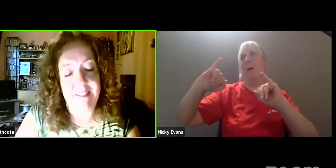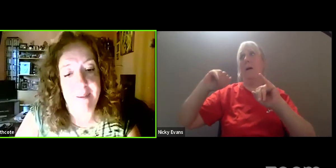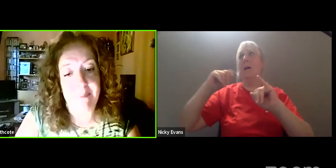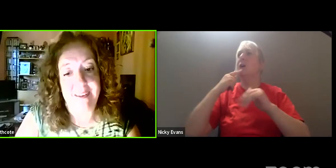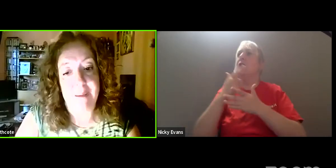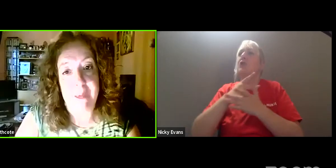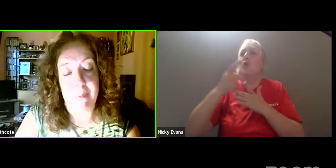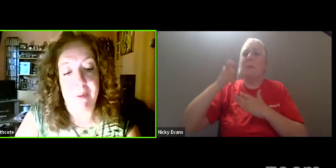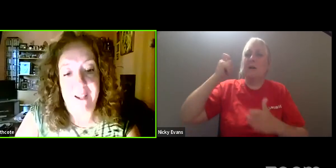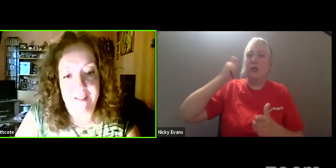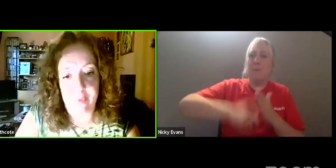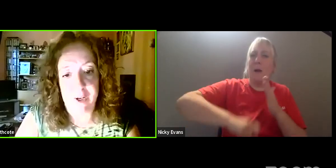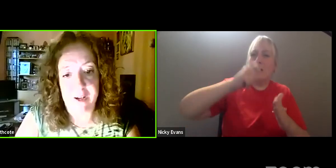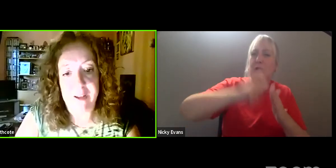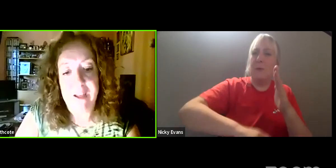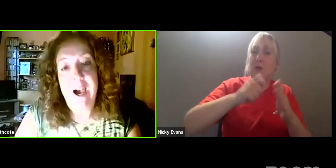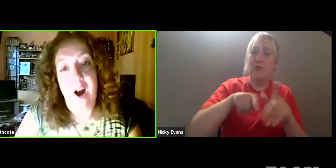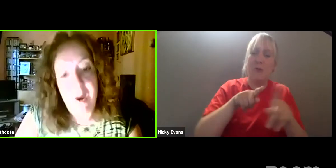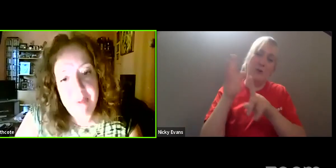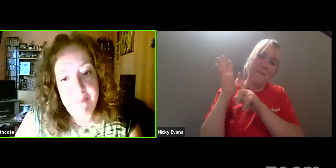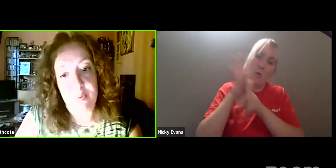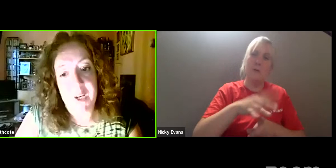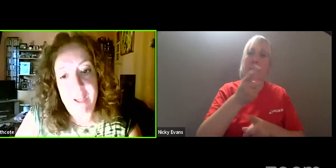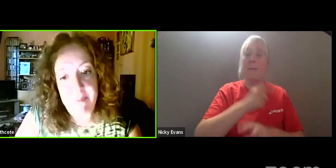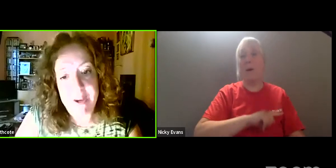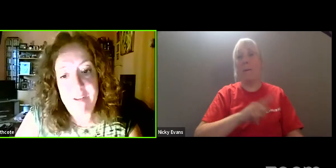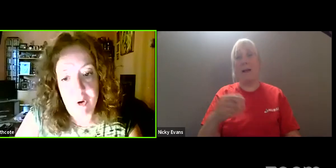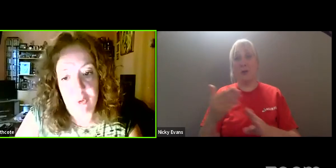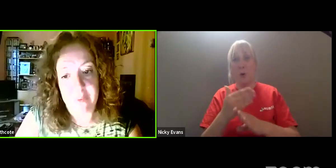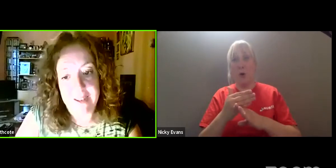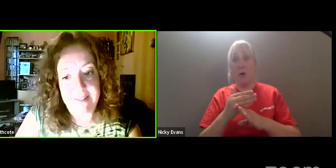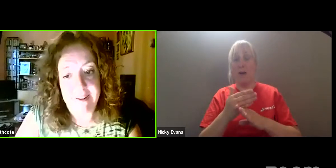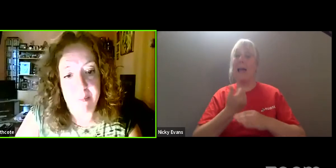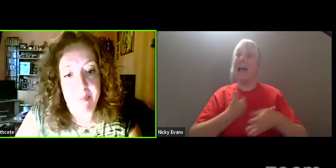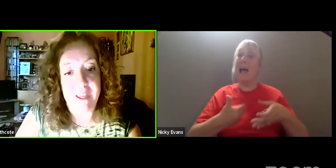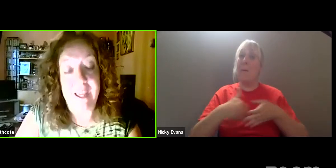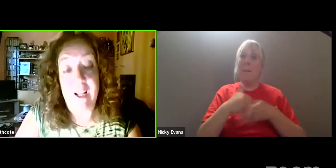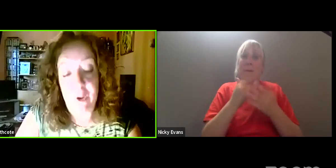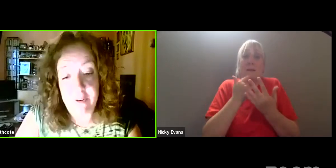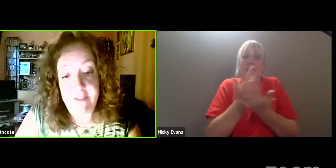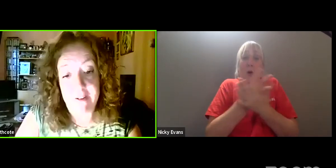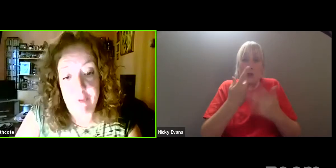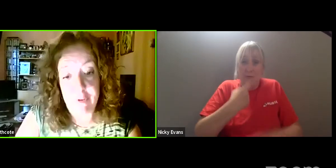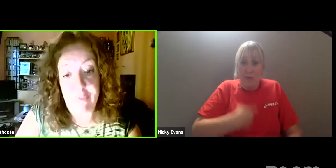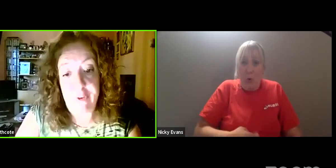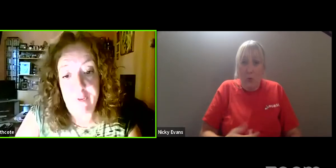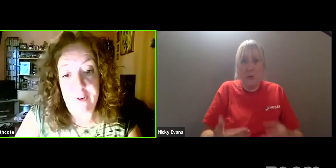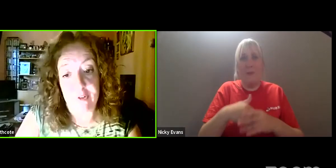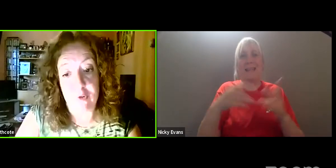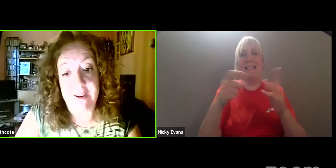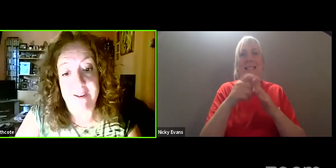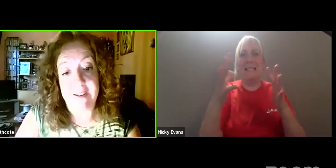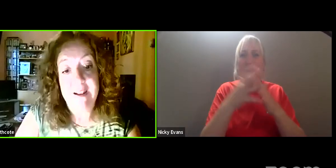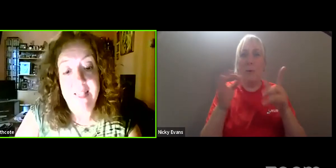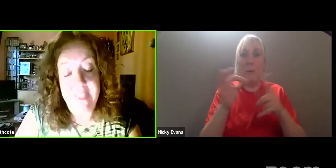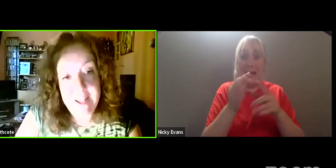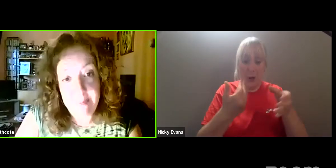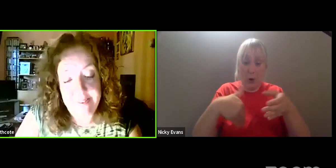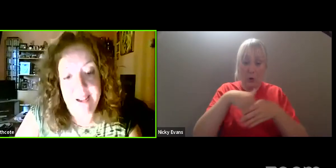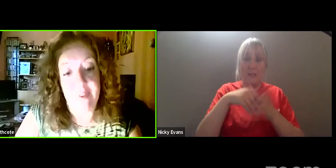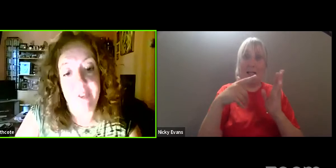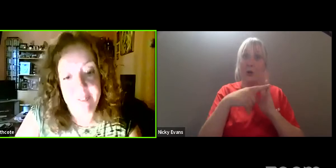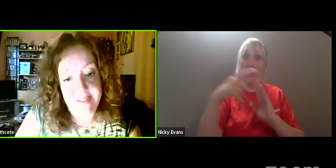in their attempts to get people back into work. Our members work in many roles within DWP, including delivery of universal credit.